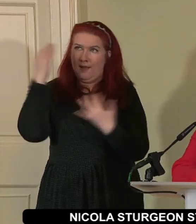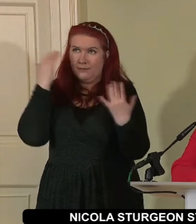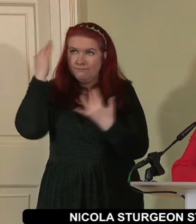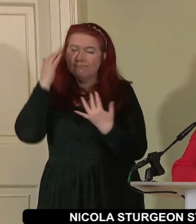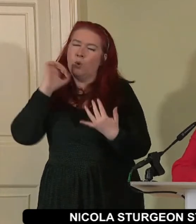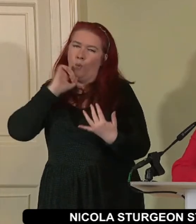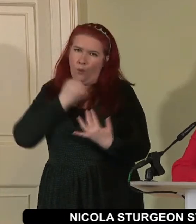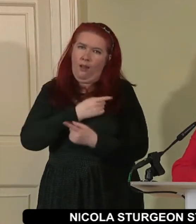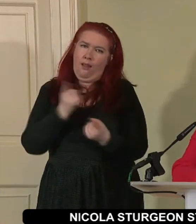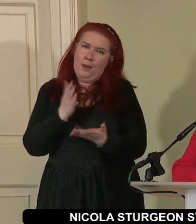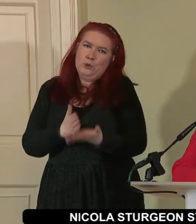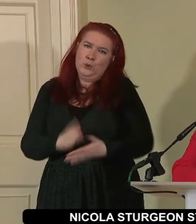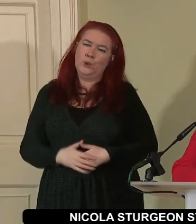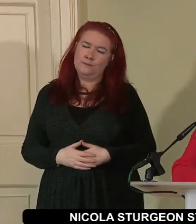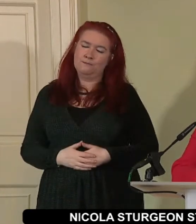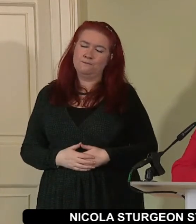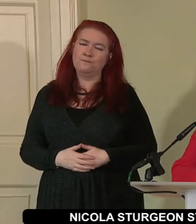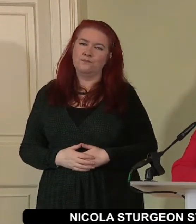will.